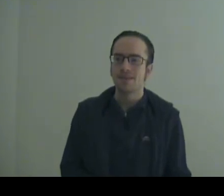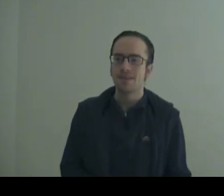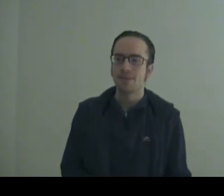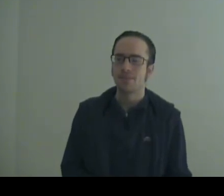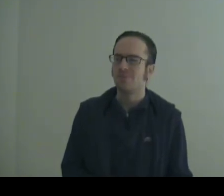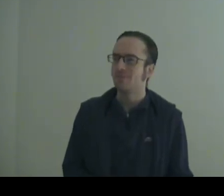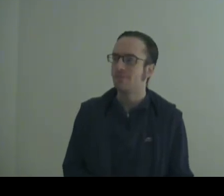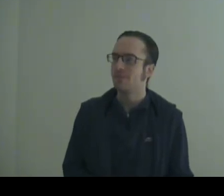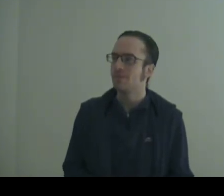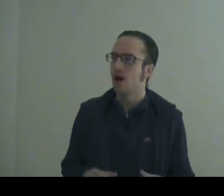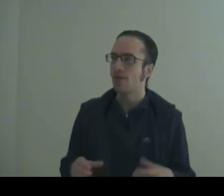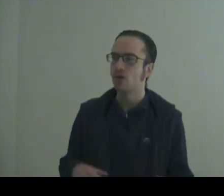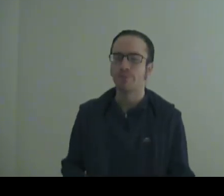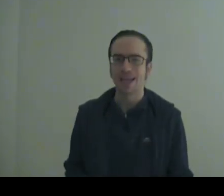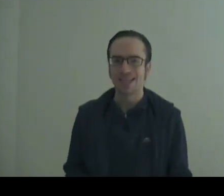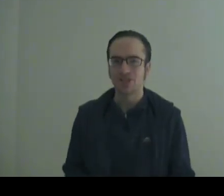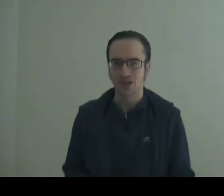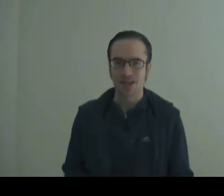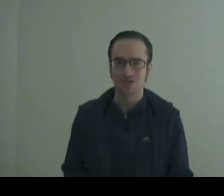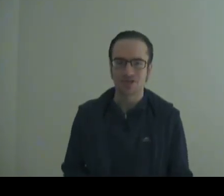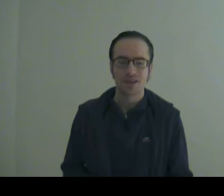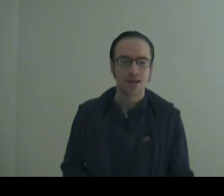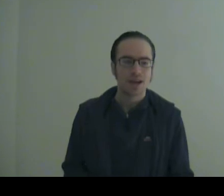the hover bike chase.